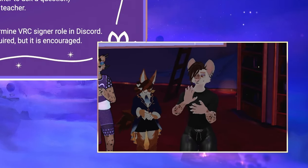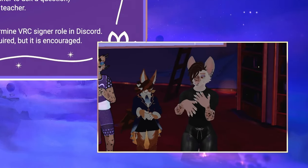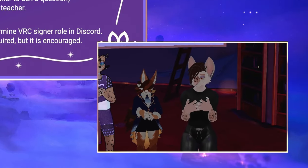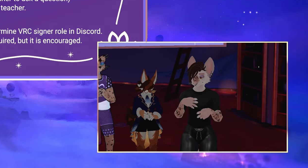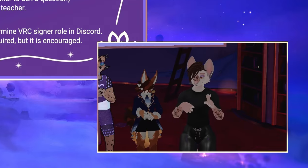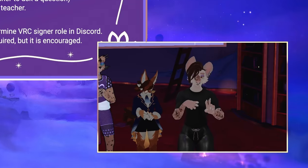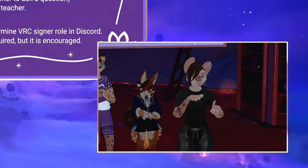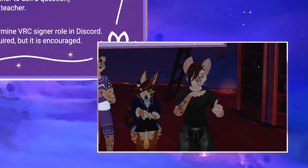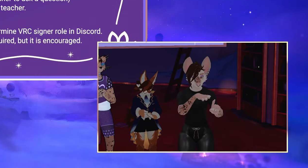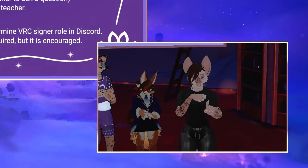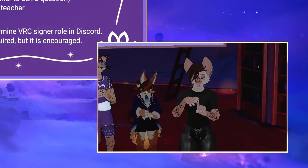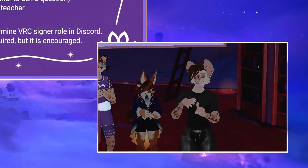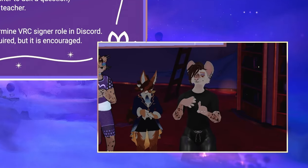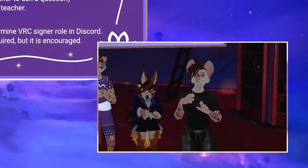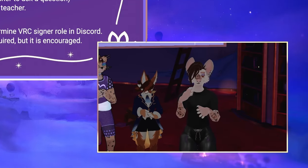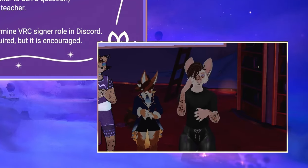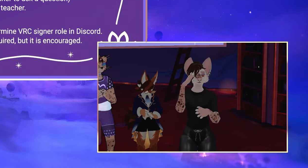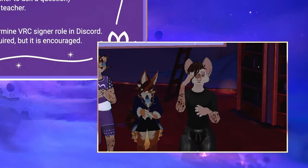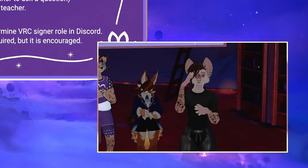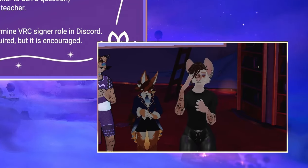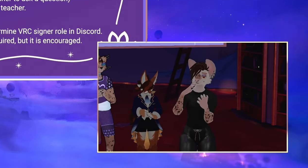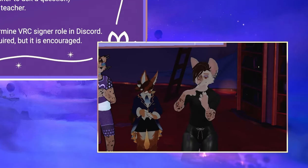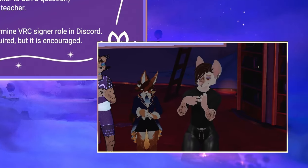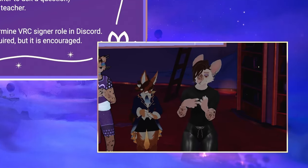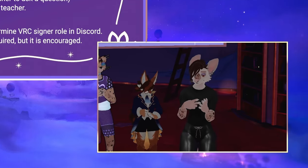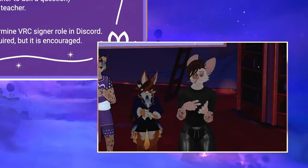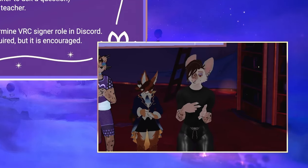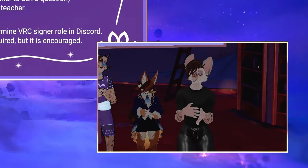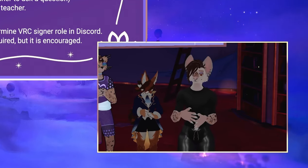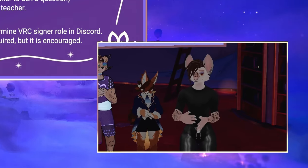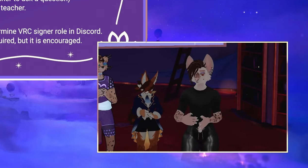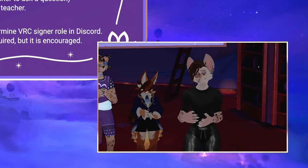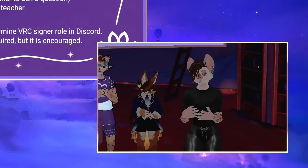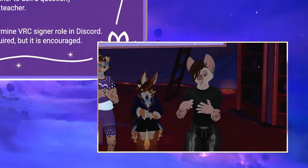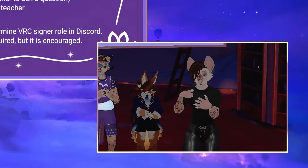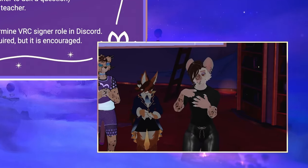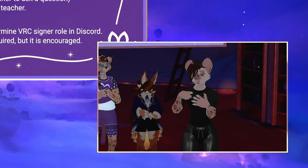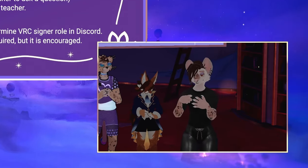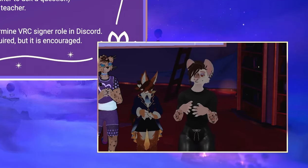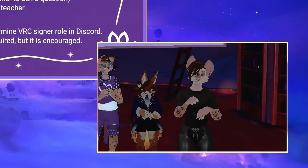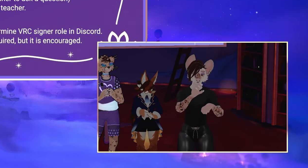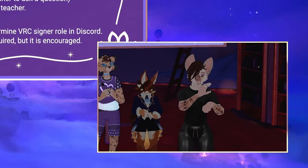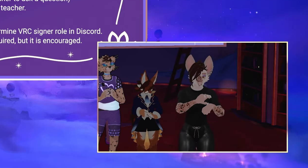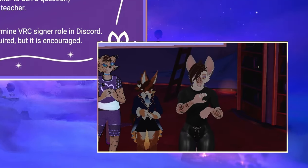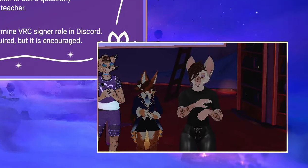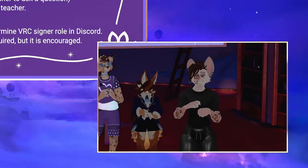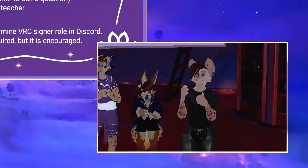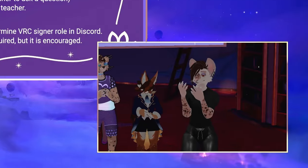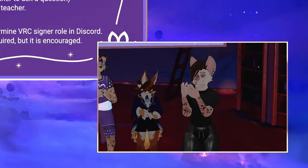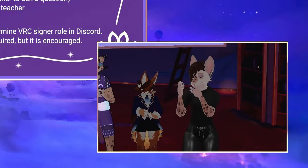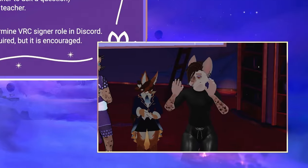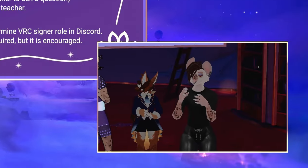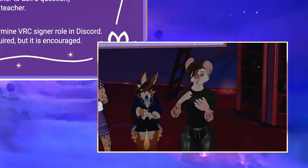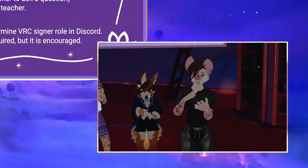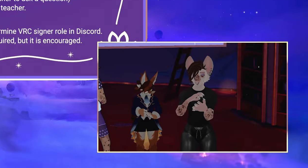To reduce lag on anybody's PCs or quests, make sure you use optimized avatars.